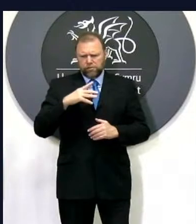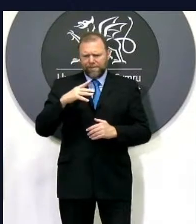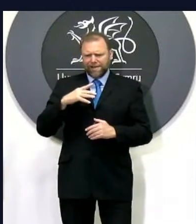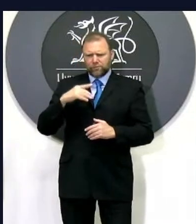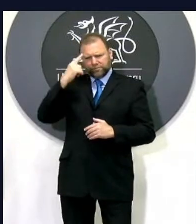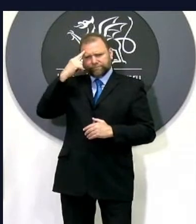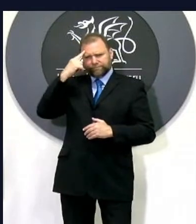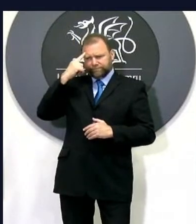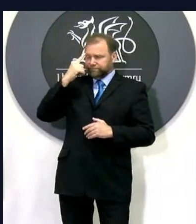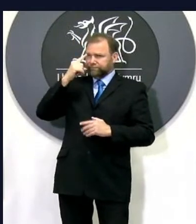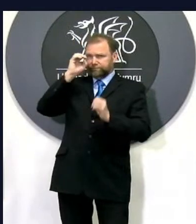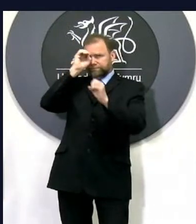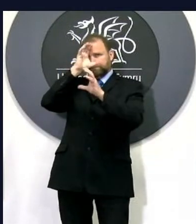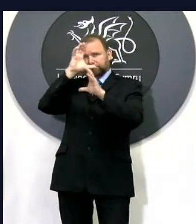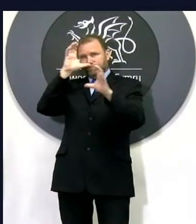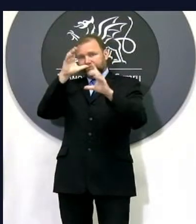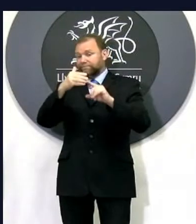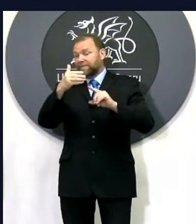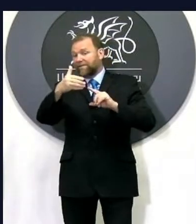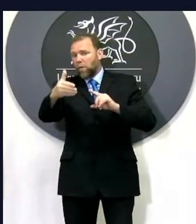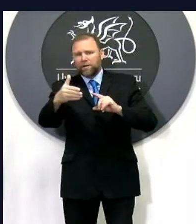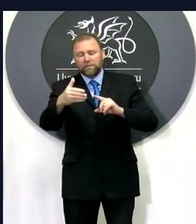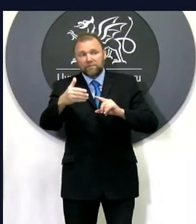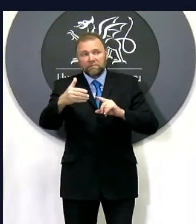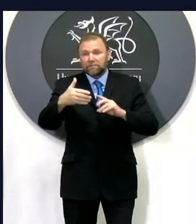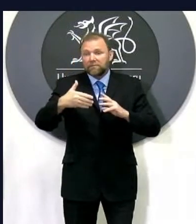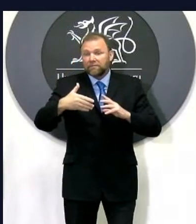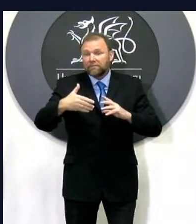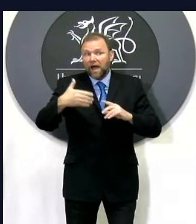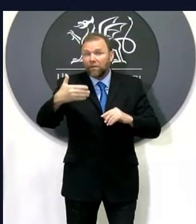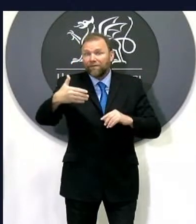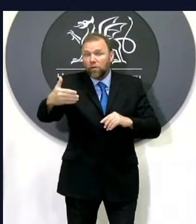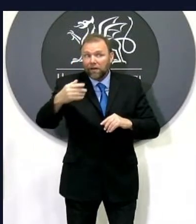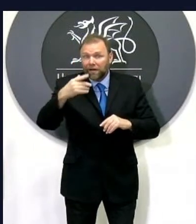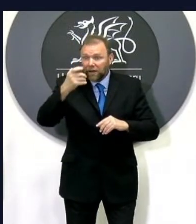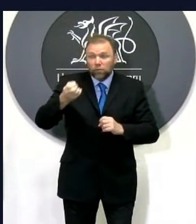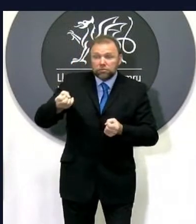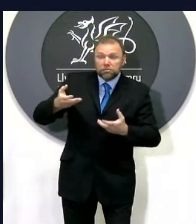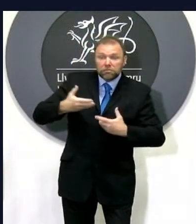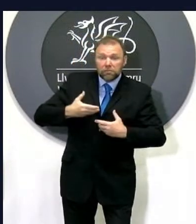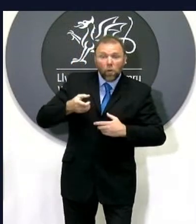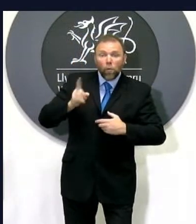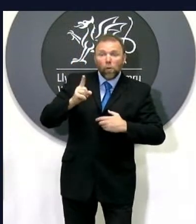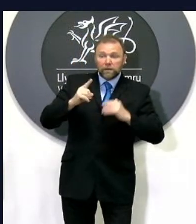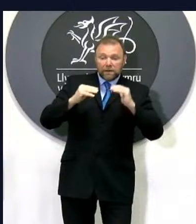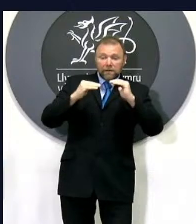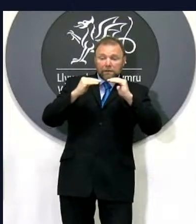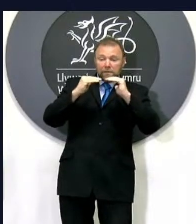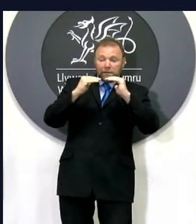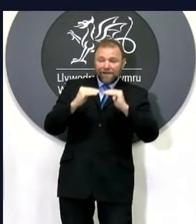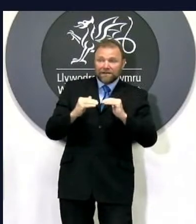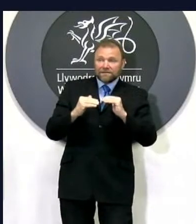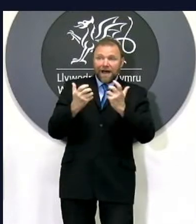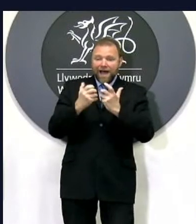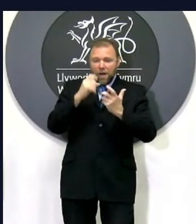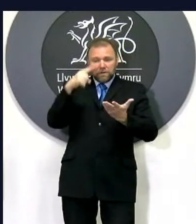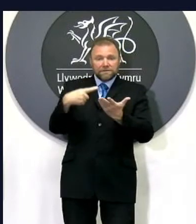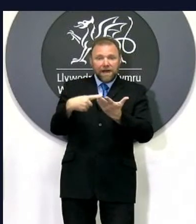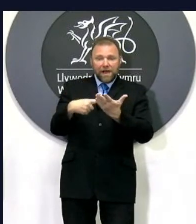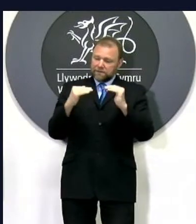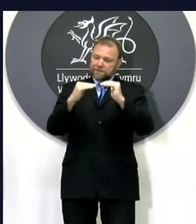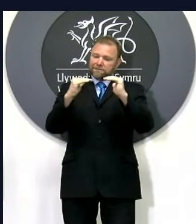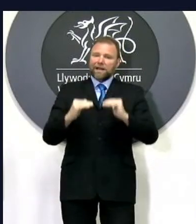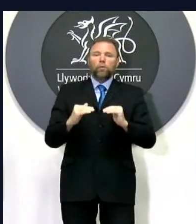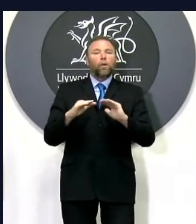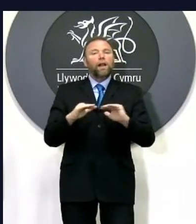how much further can you go, and can you give us an idea of what the thresholds would be for us to get to alert level